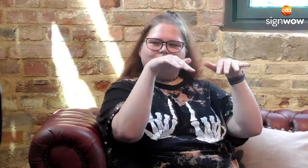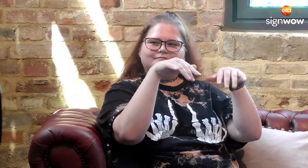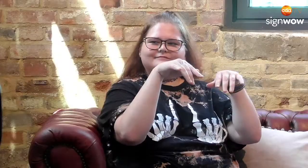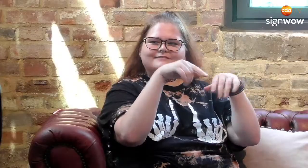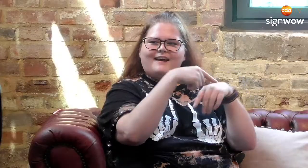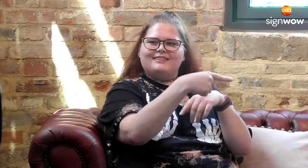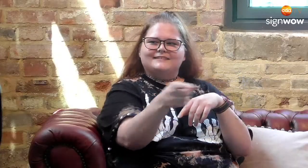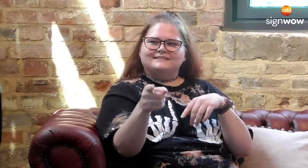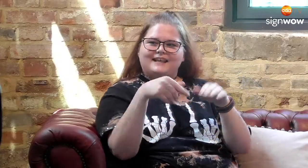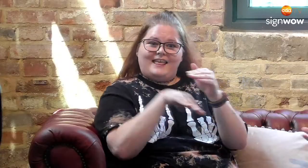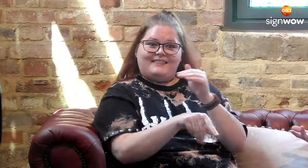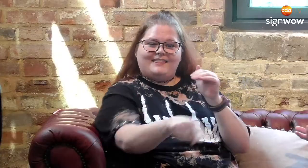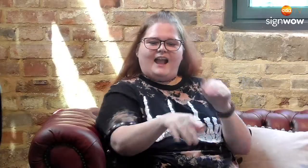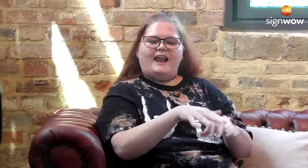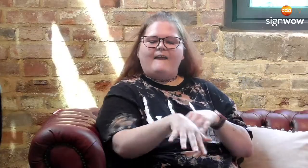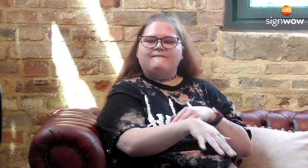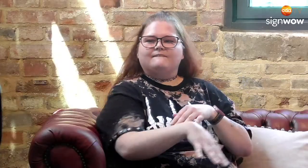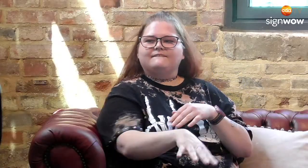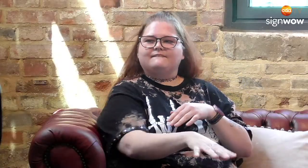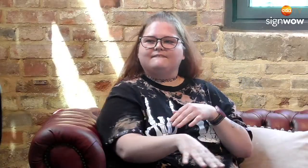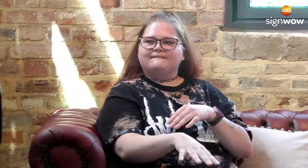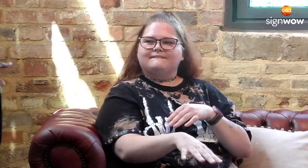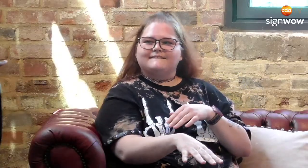1800s, and so people say that it's haunted.